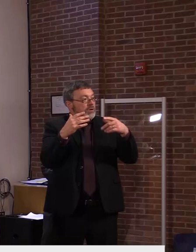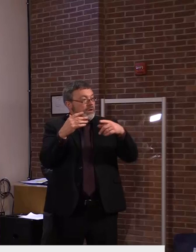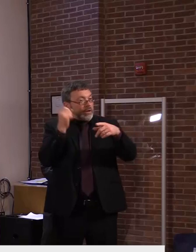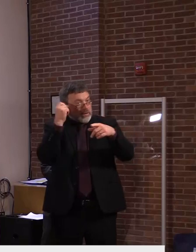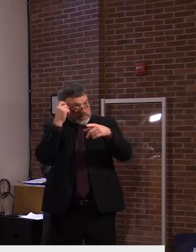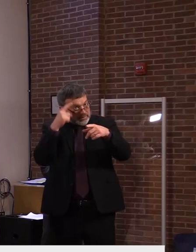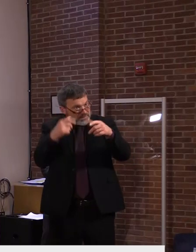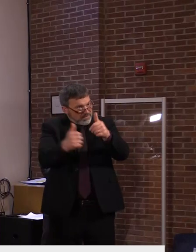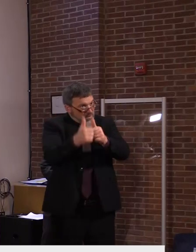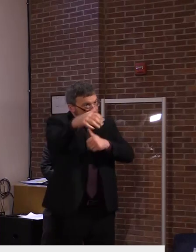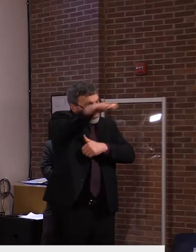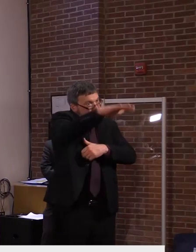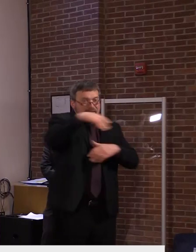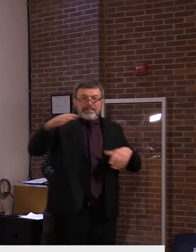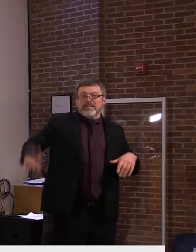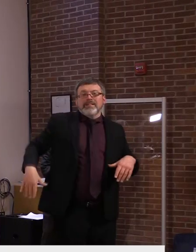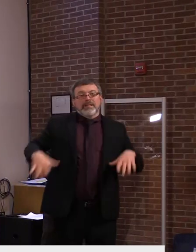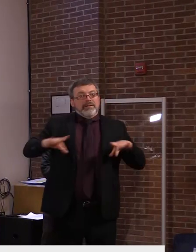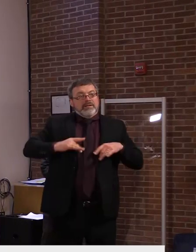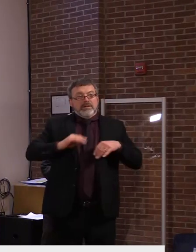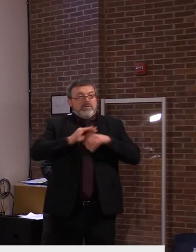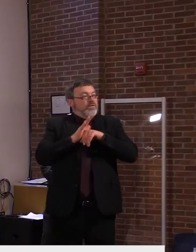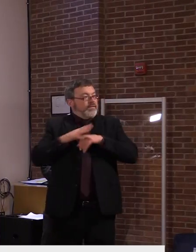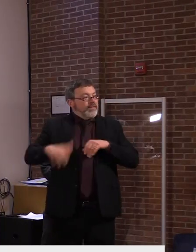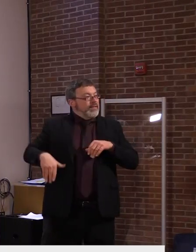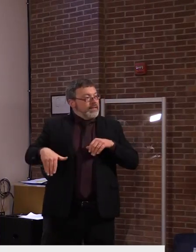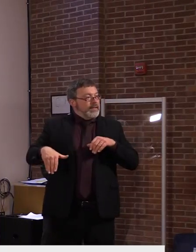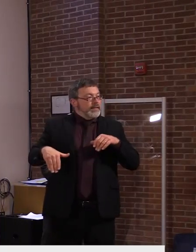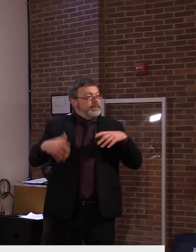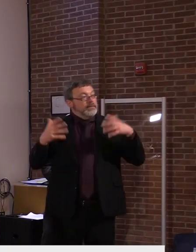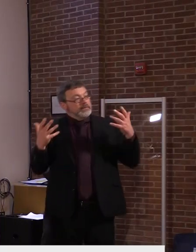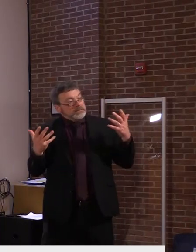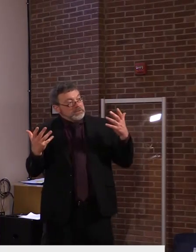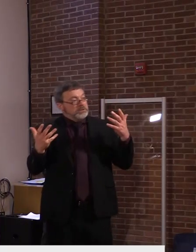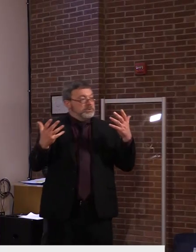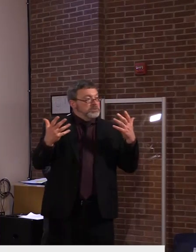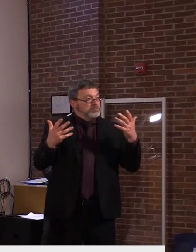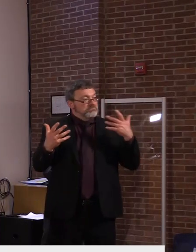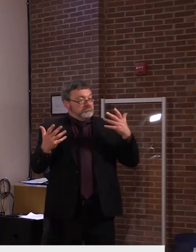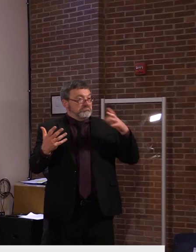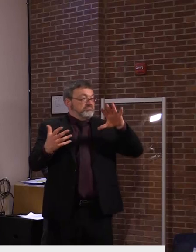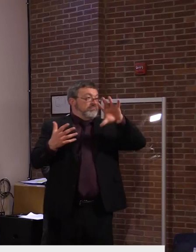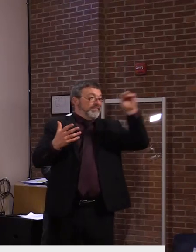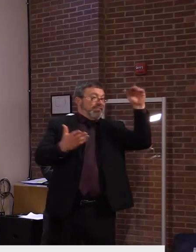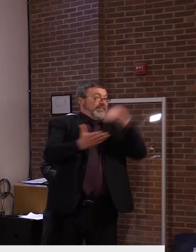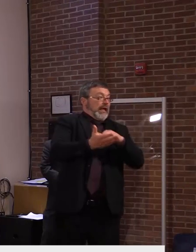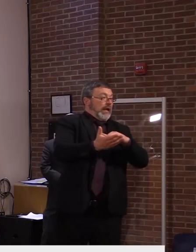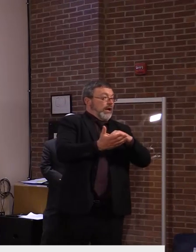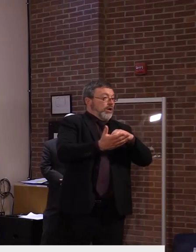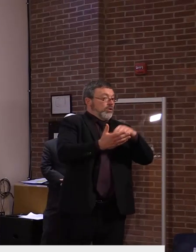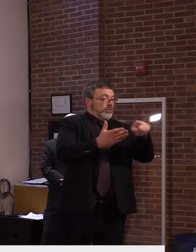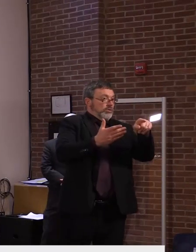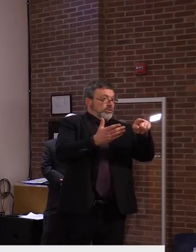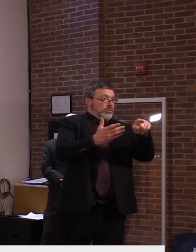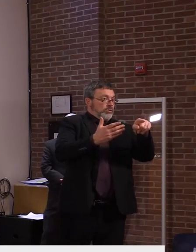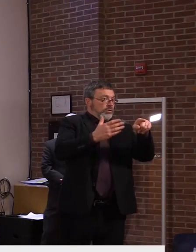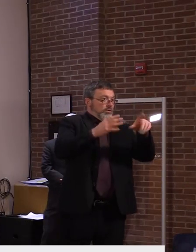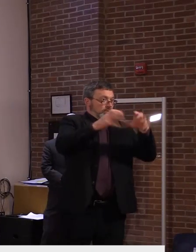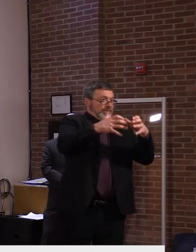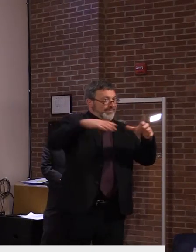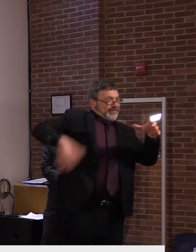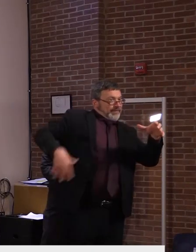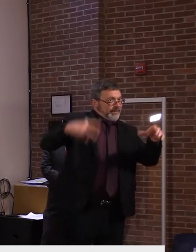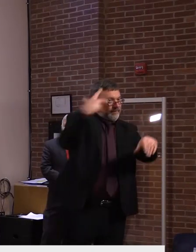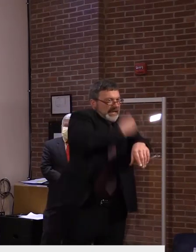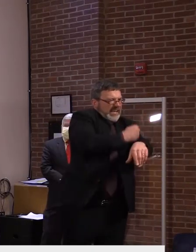they were aware of. We have 50,000 unvaccinated adults, and we have